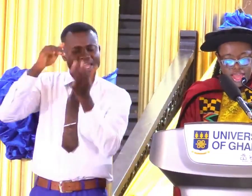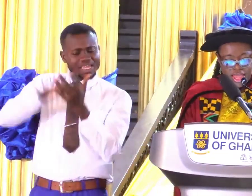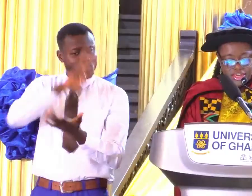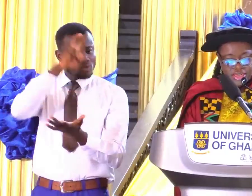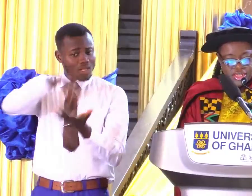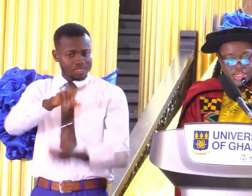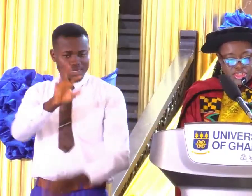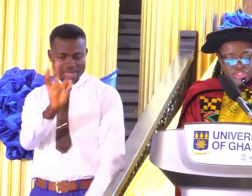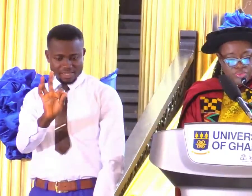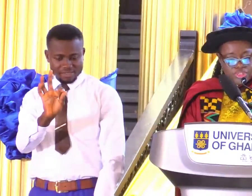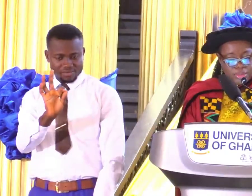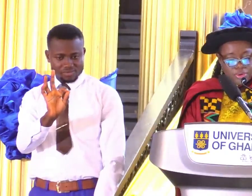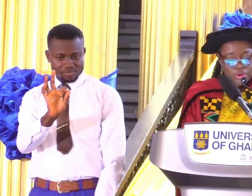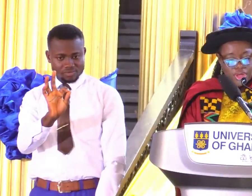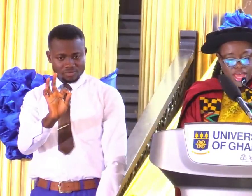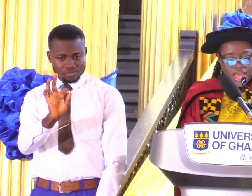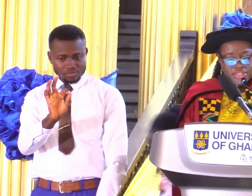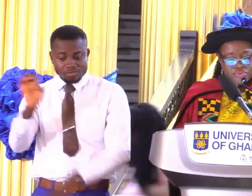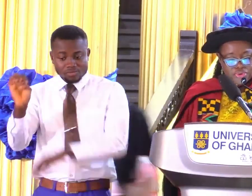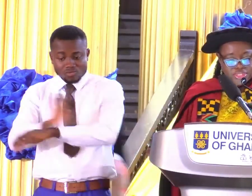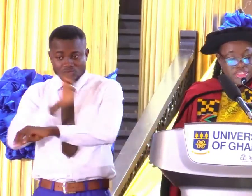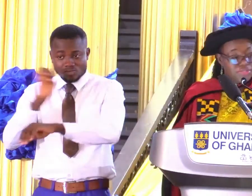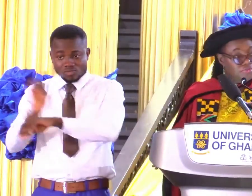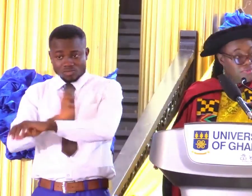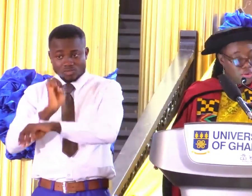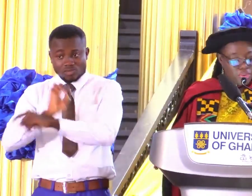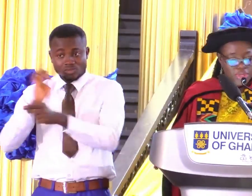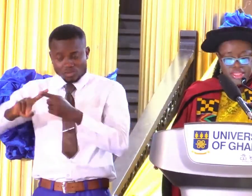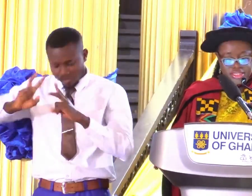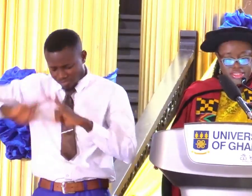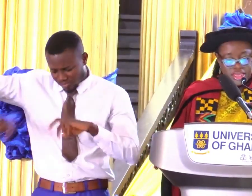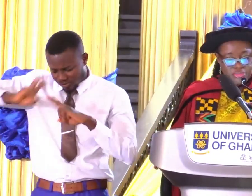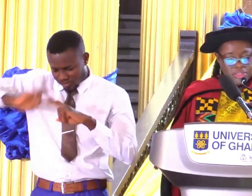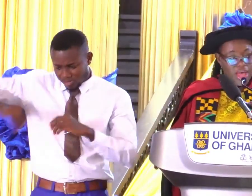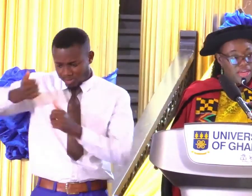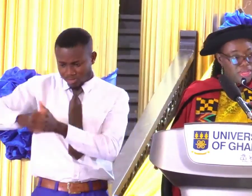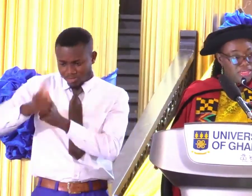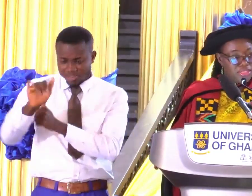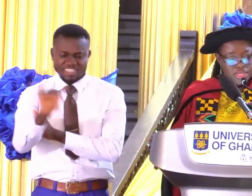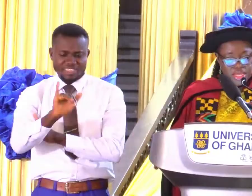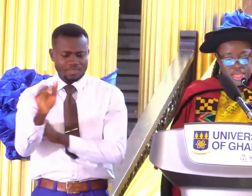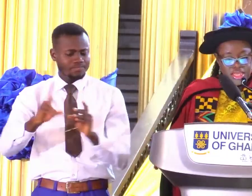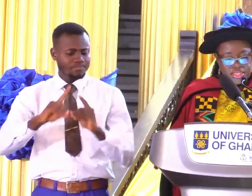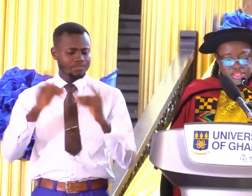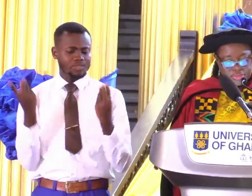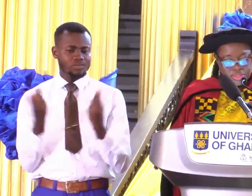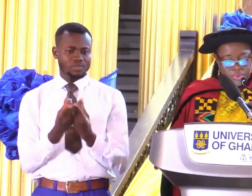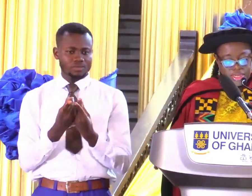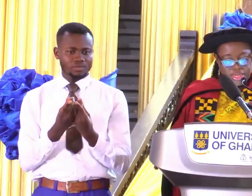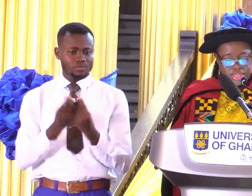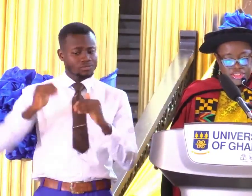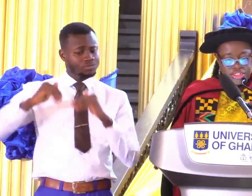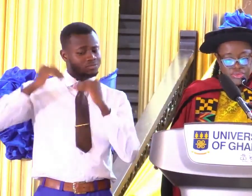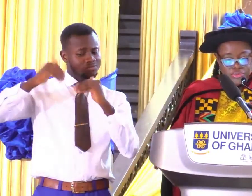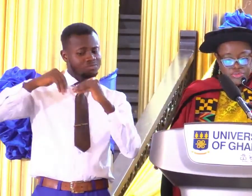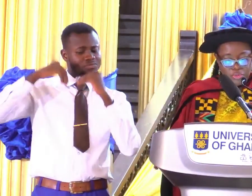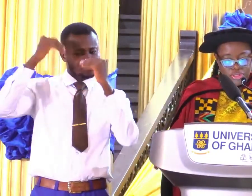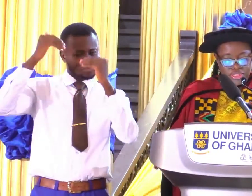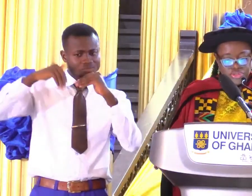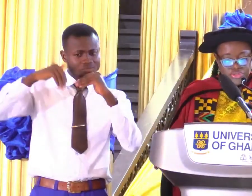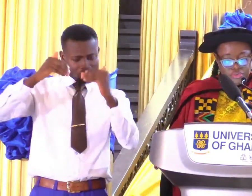2009, she was employed as a research fellow in the same department. Subsequently, she was